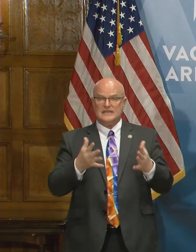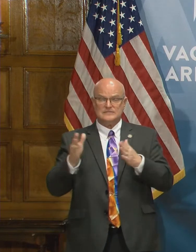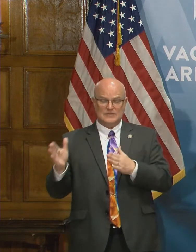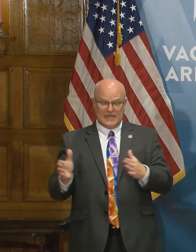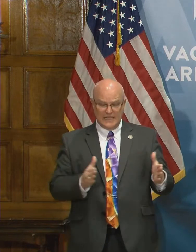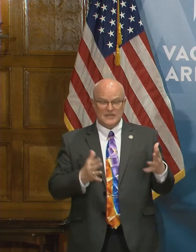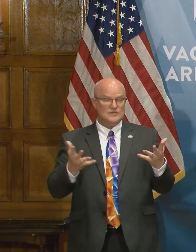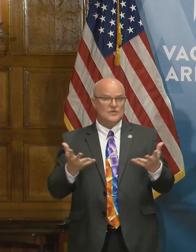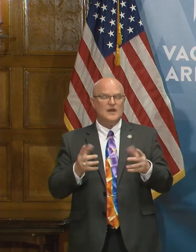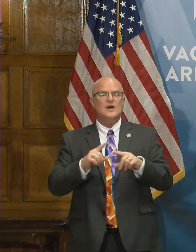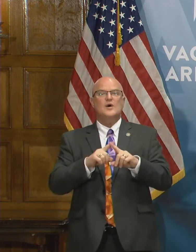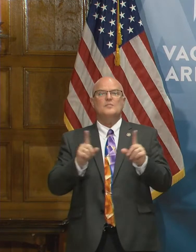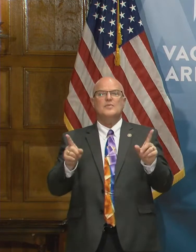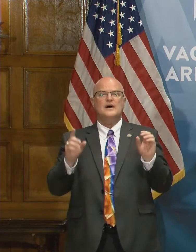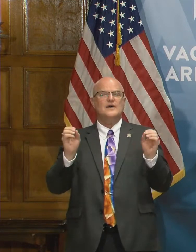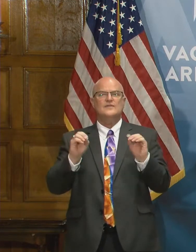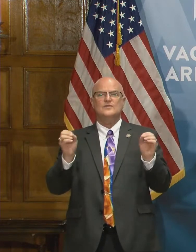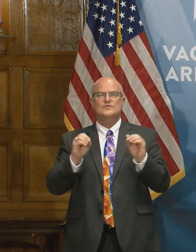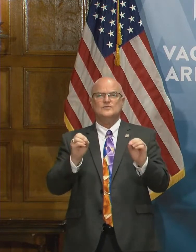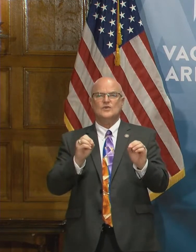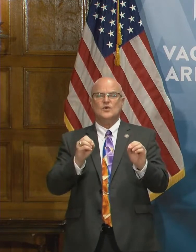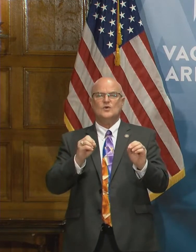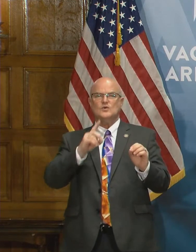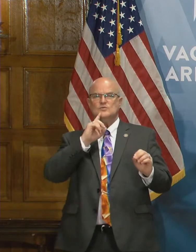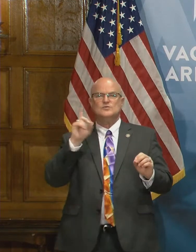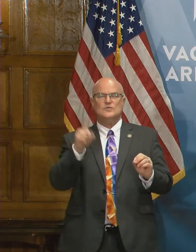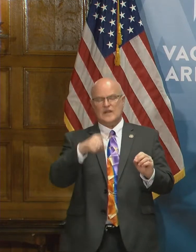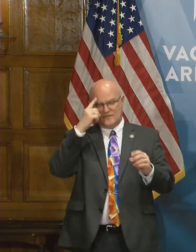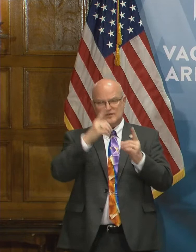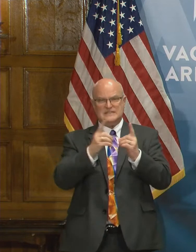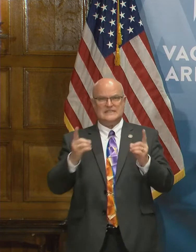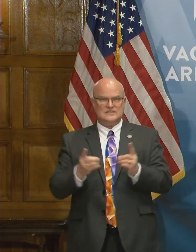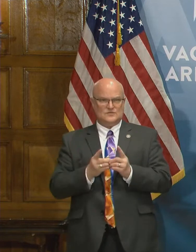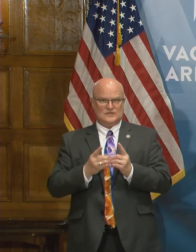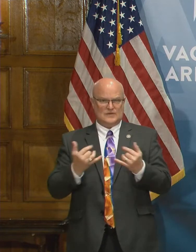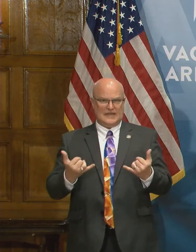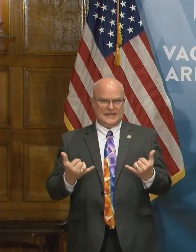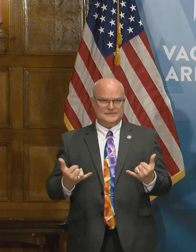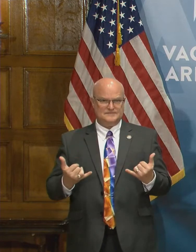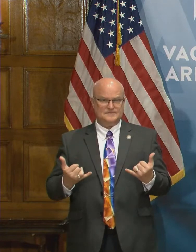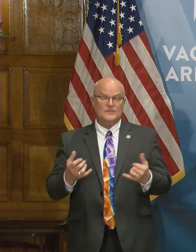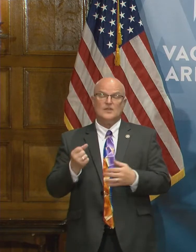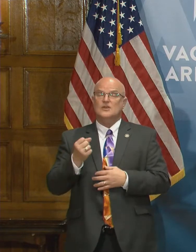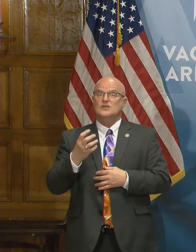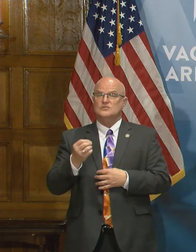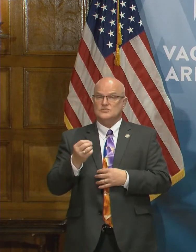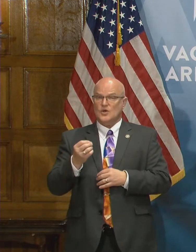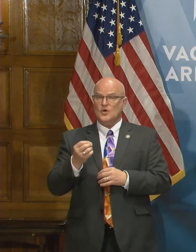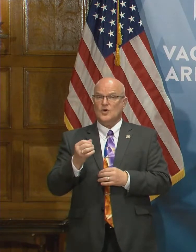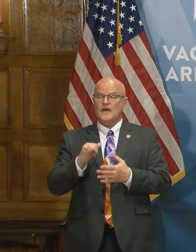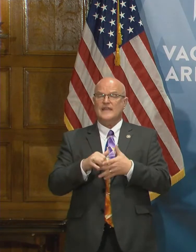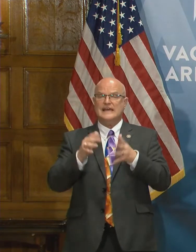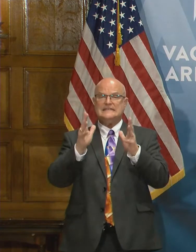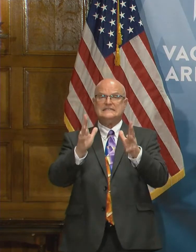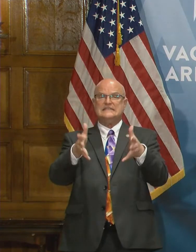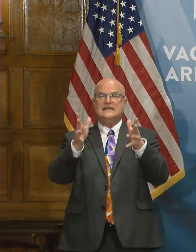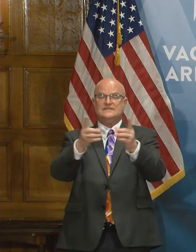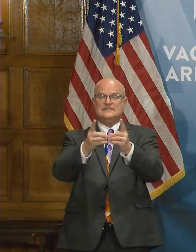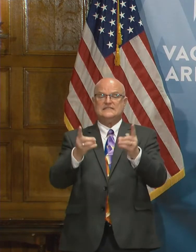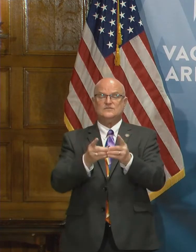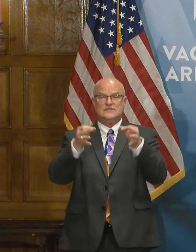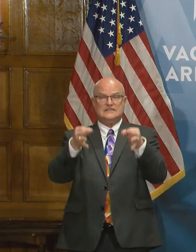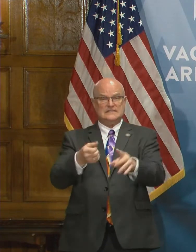strategies, but there's no directive for districts to do so. And so that is left to